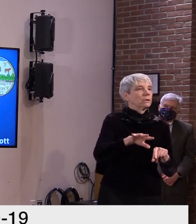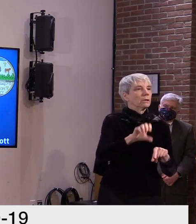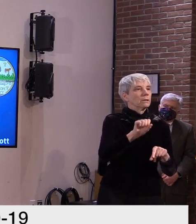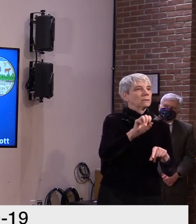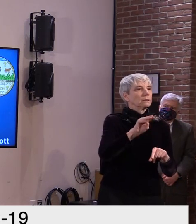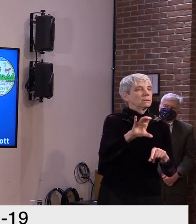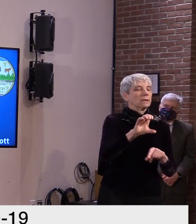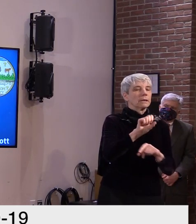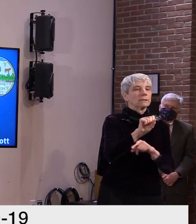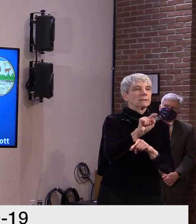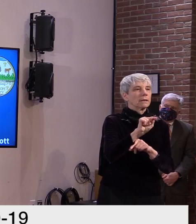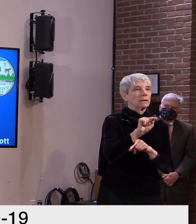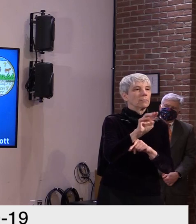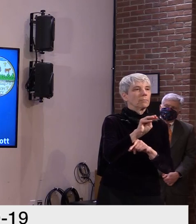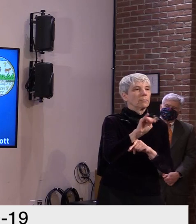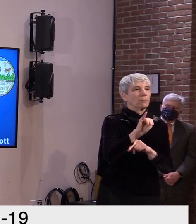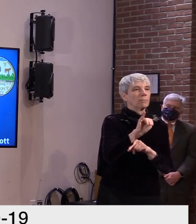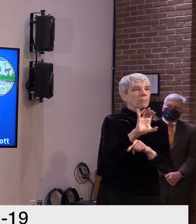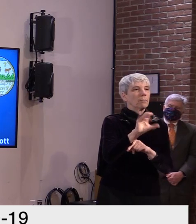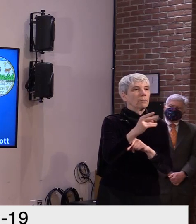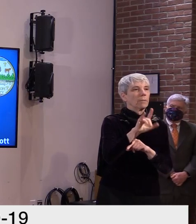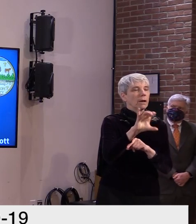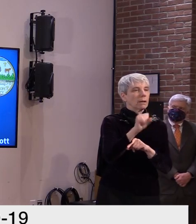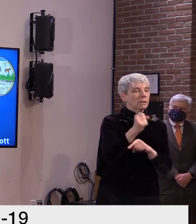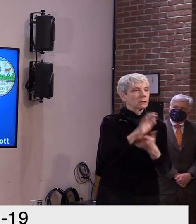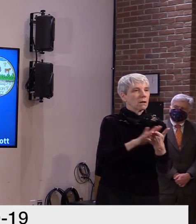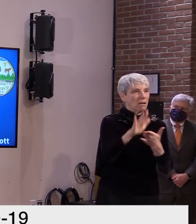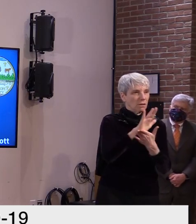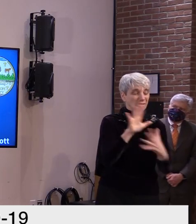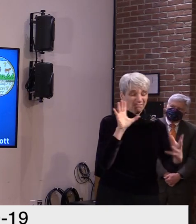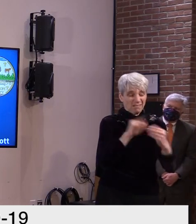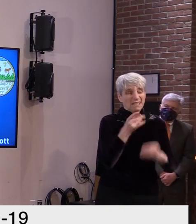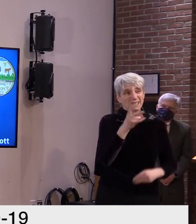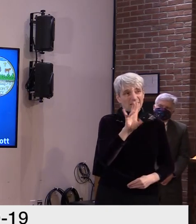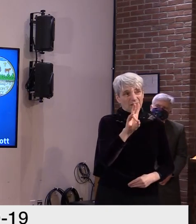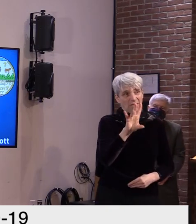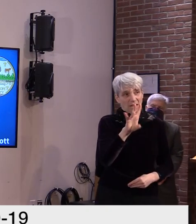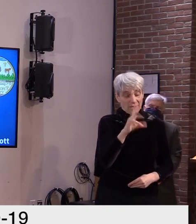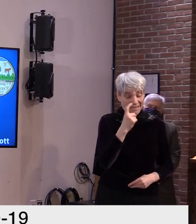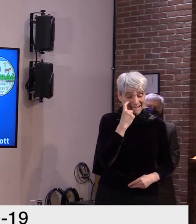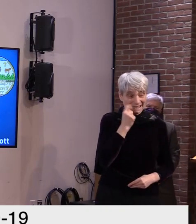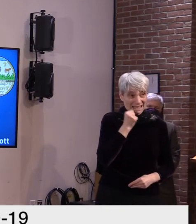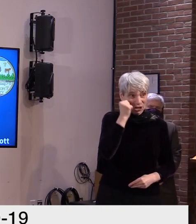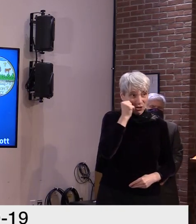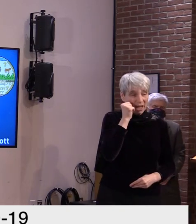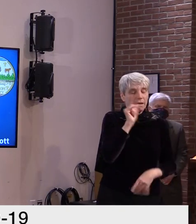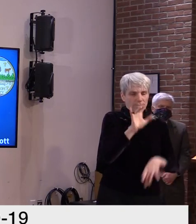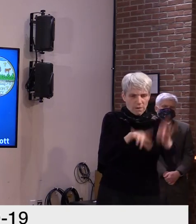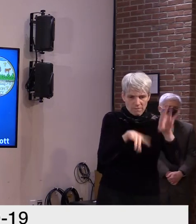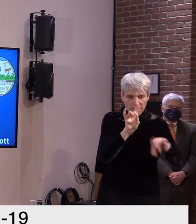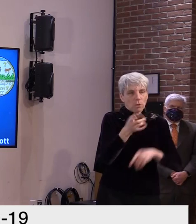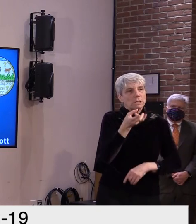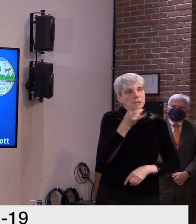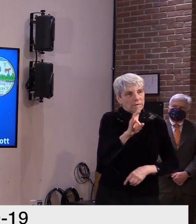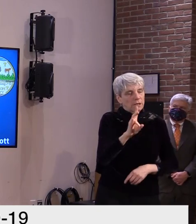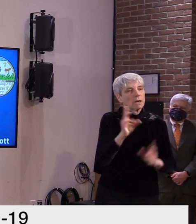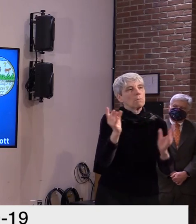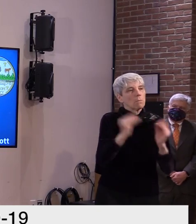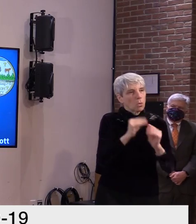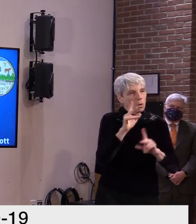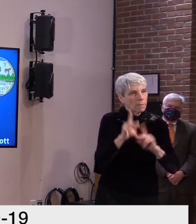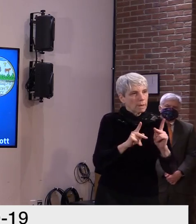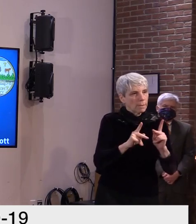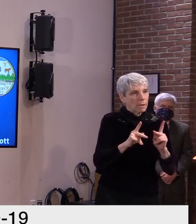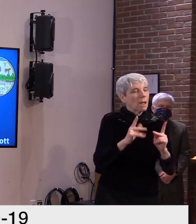count there is now 65, 17 having been reported yesterday after